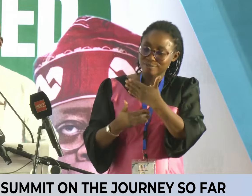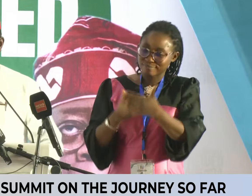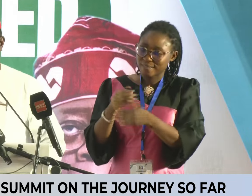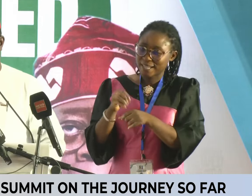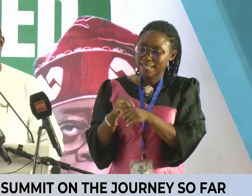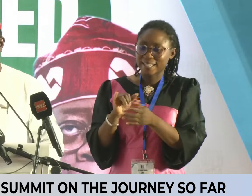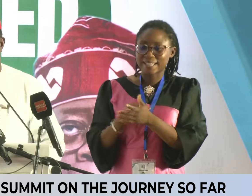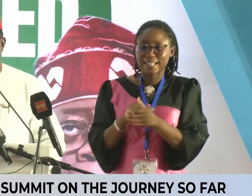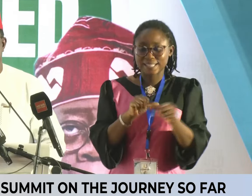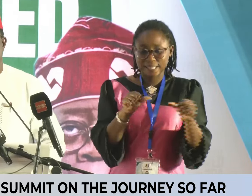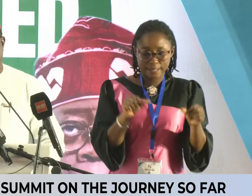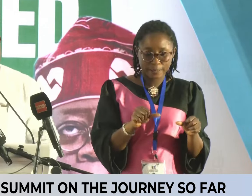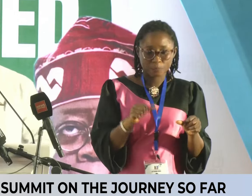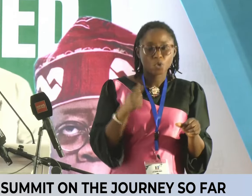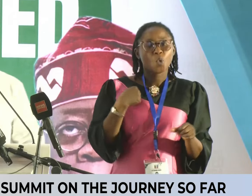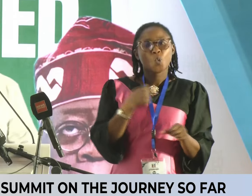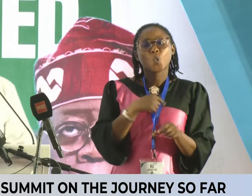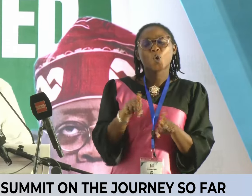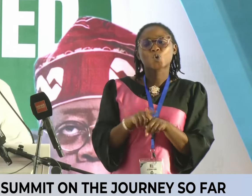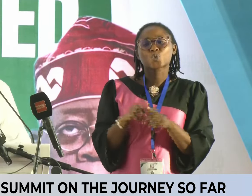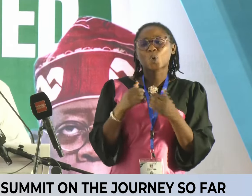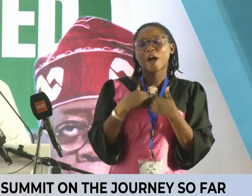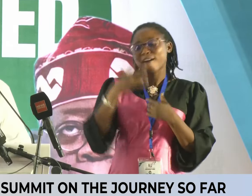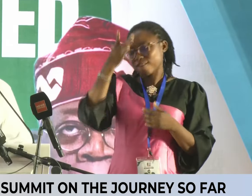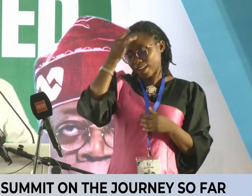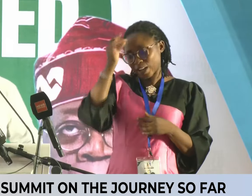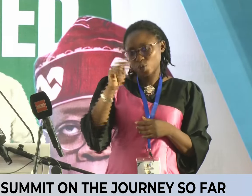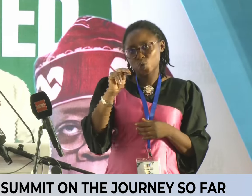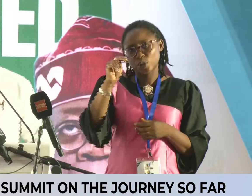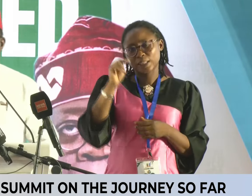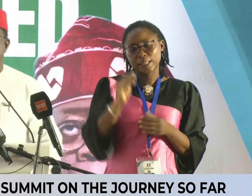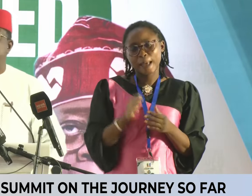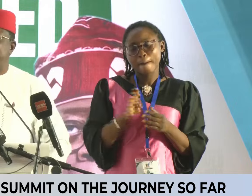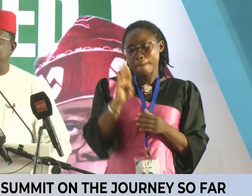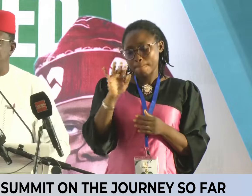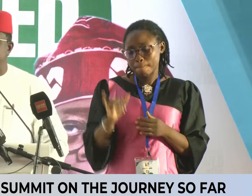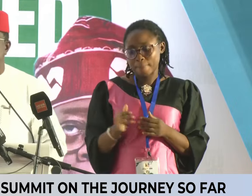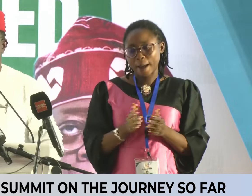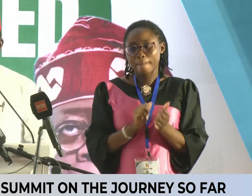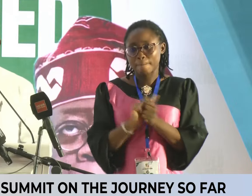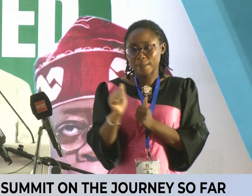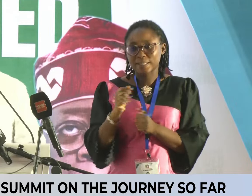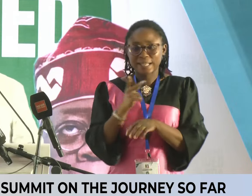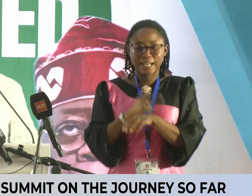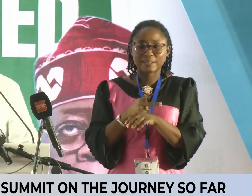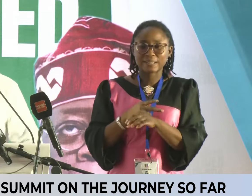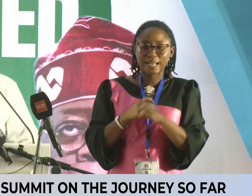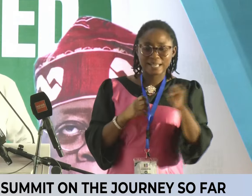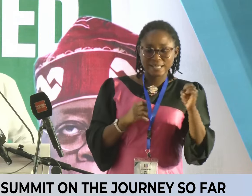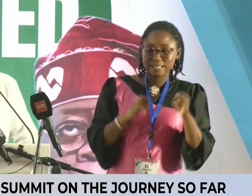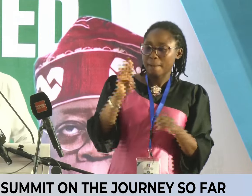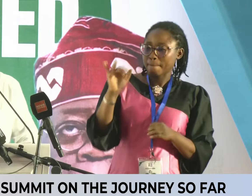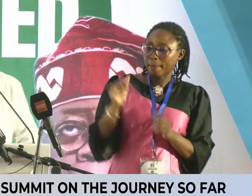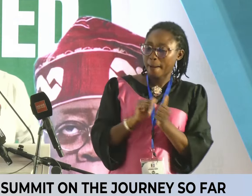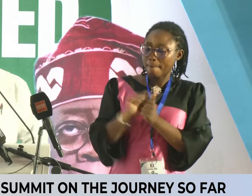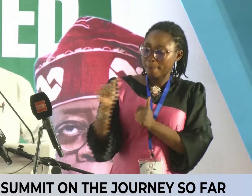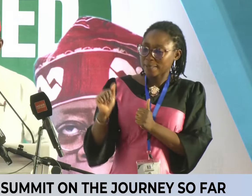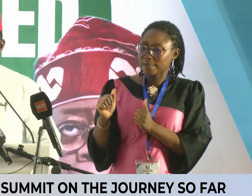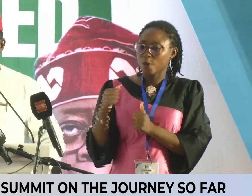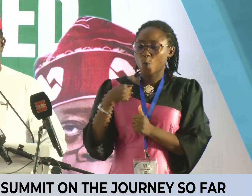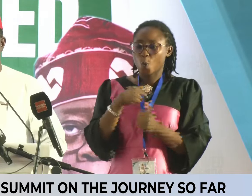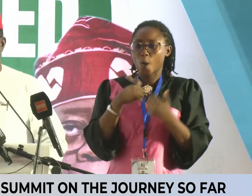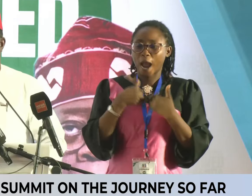in that section. We also have the Kano Northern Bypass, we have the Kaduna Eastern Bypass, we have